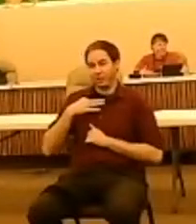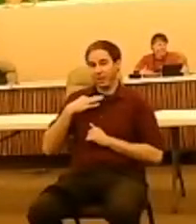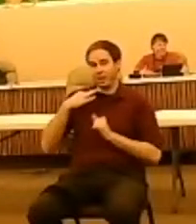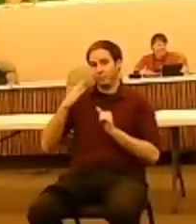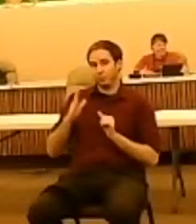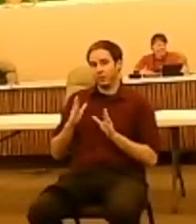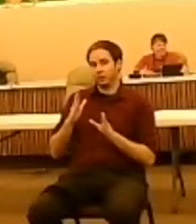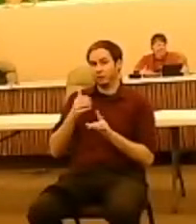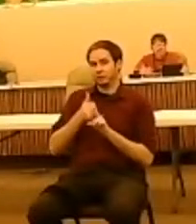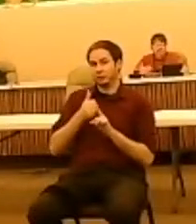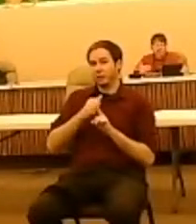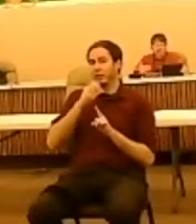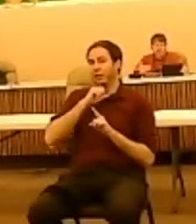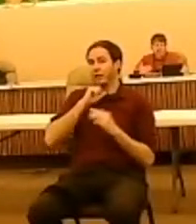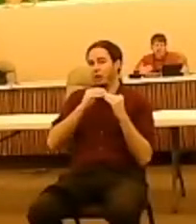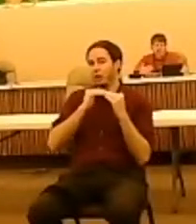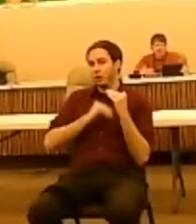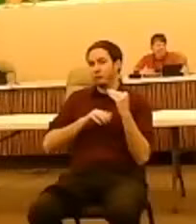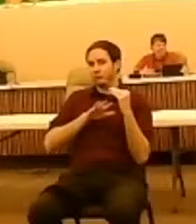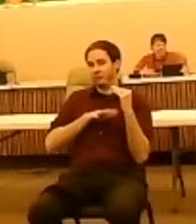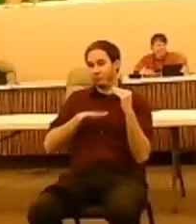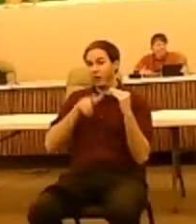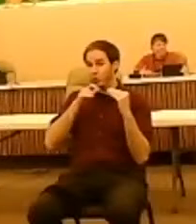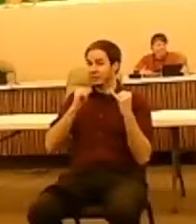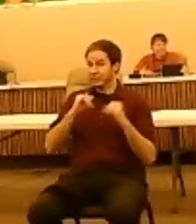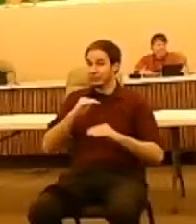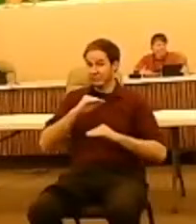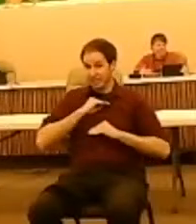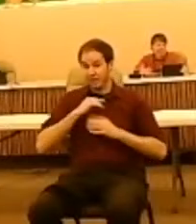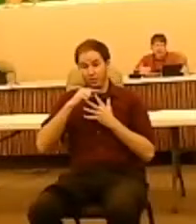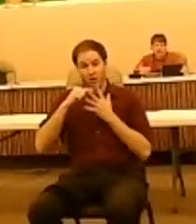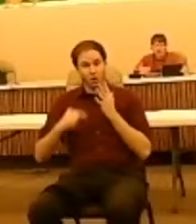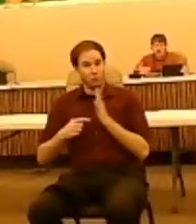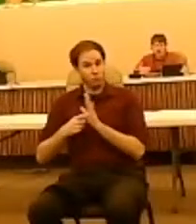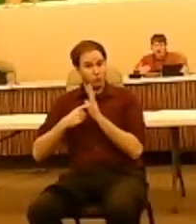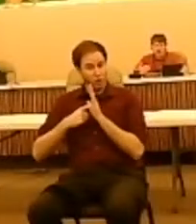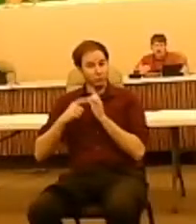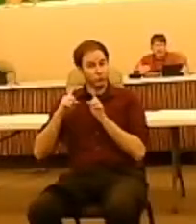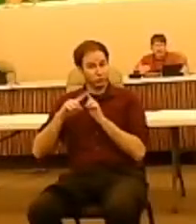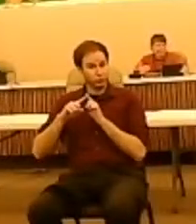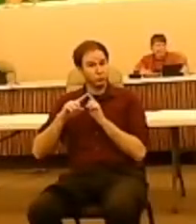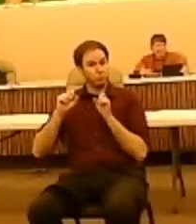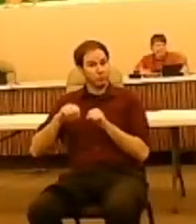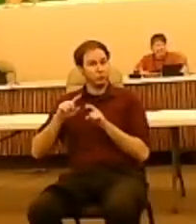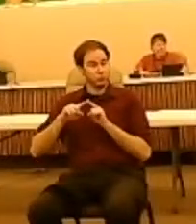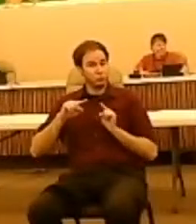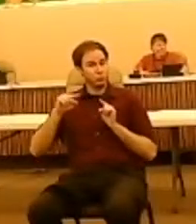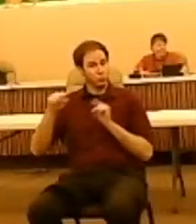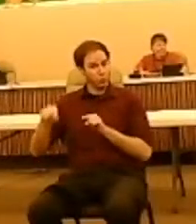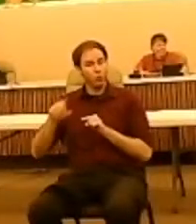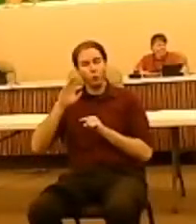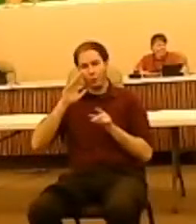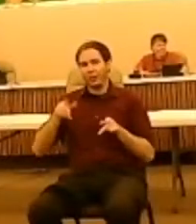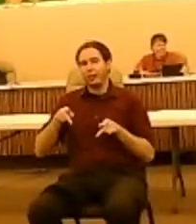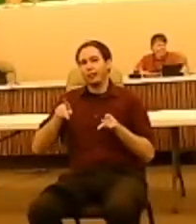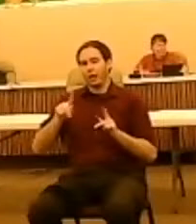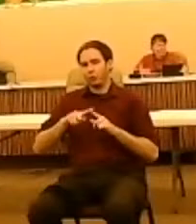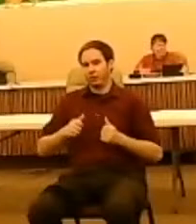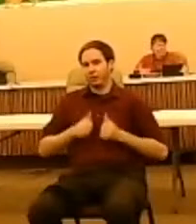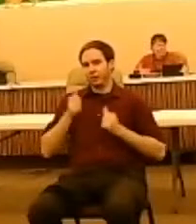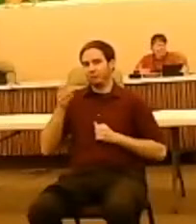under 55, who meets all the requirements of that law, they will be allowed to live